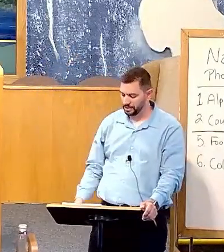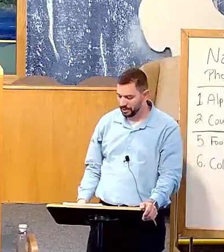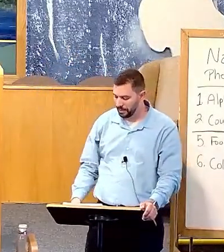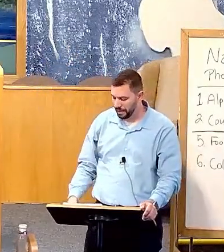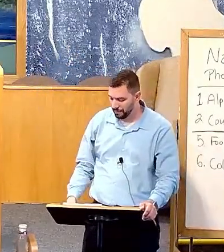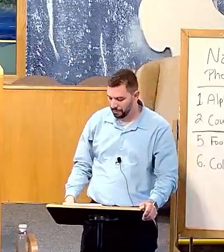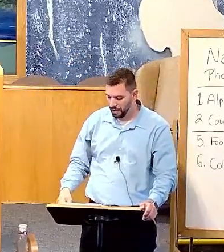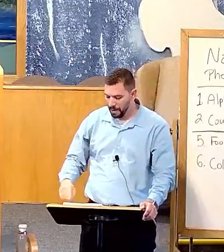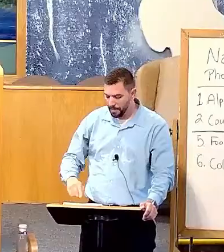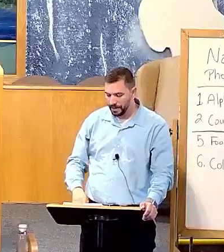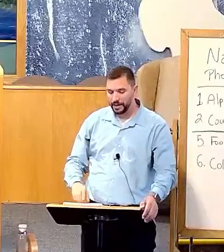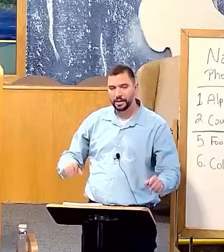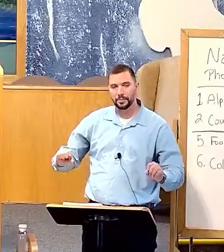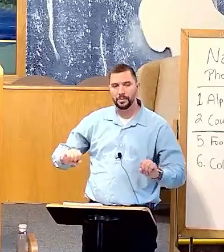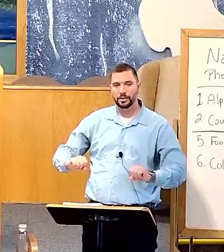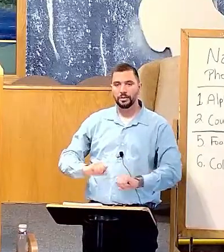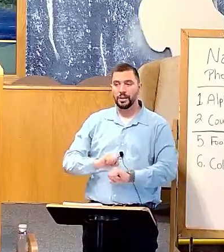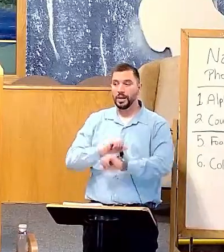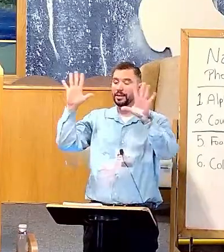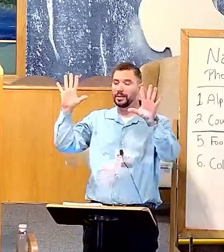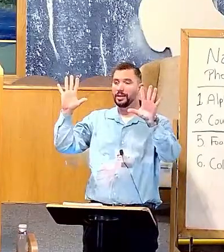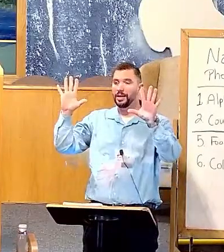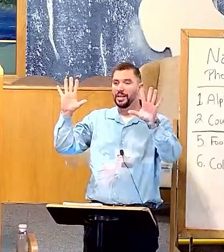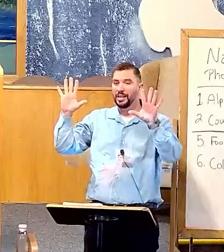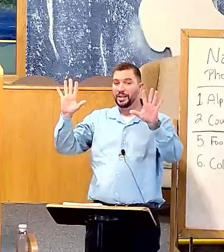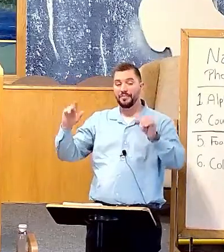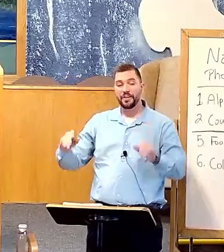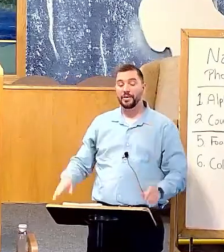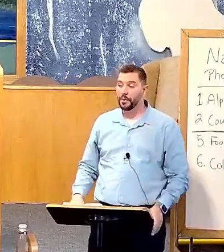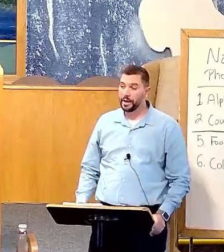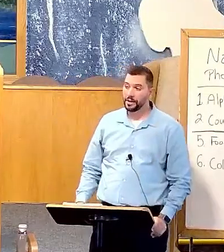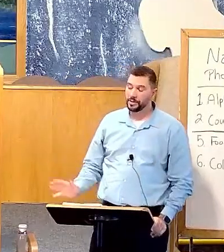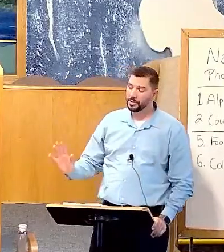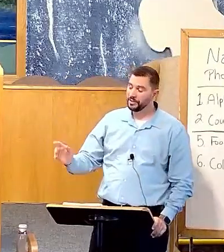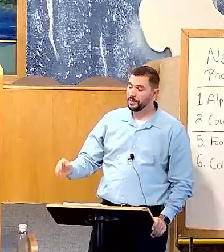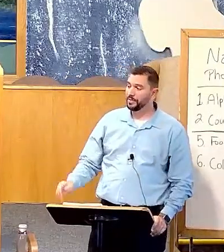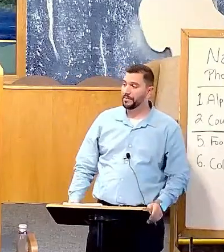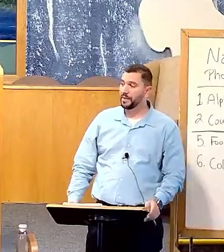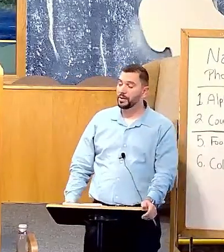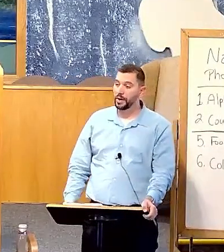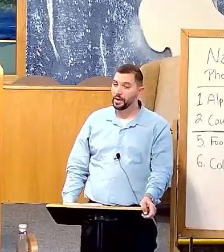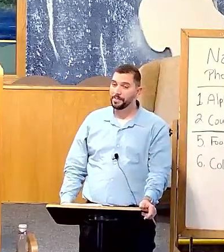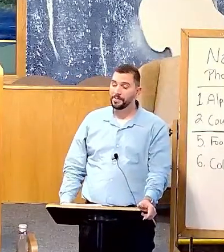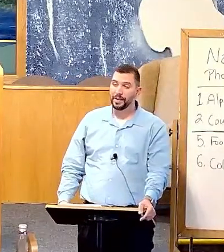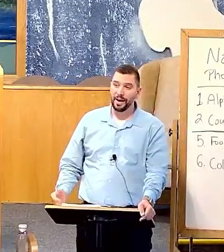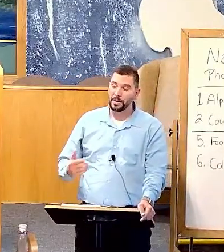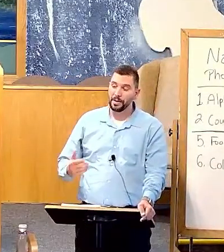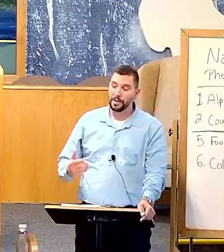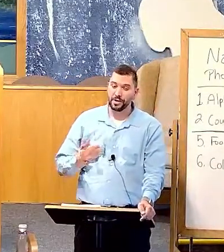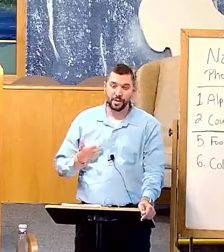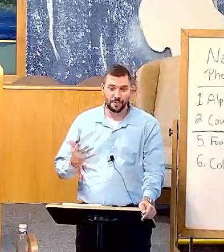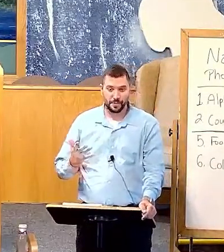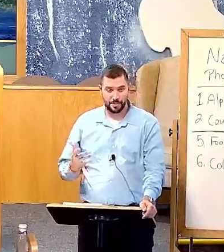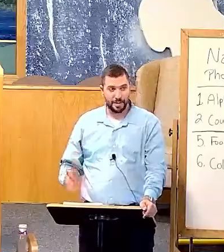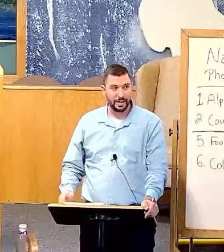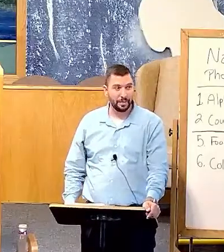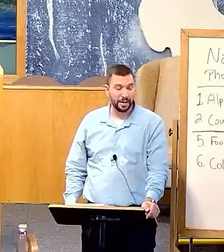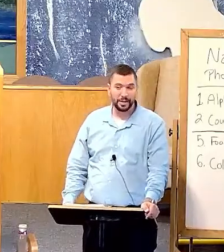be helpful. But in here, the book, light. Now, very rare, just fun fact, very rare. I'm not sure the meaning behind it, but you'll